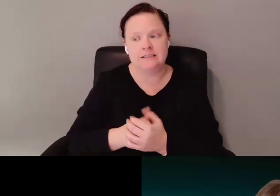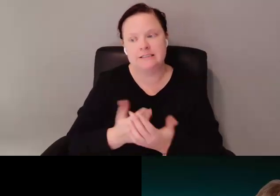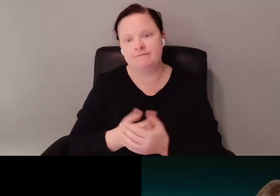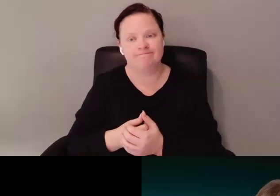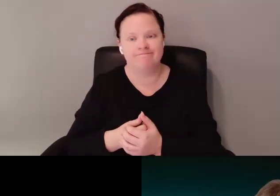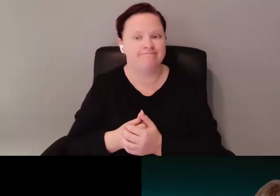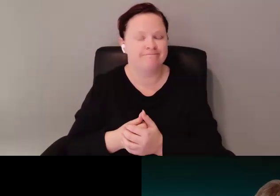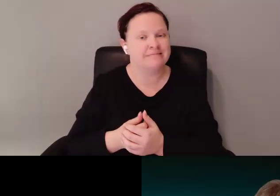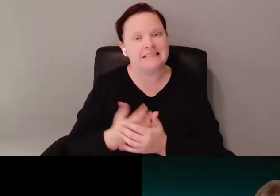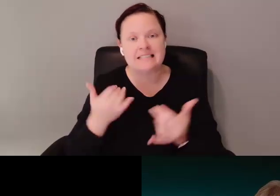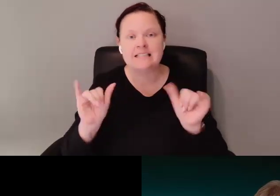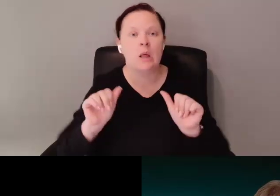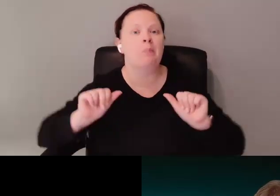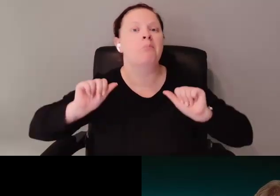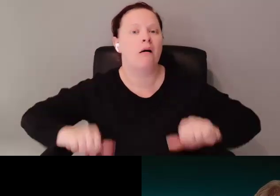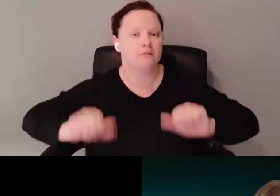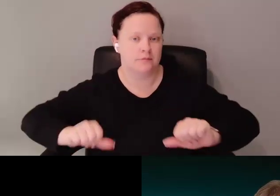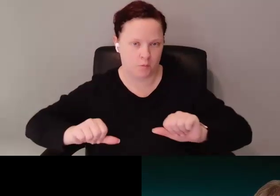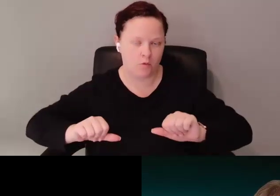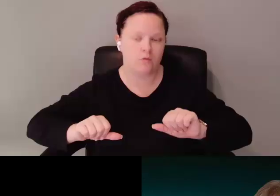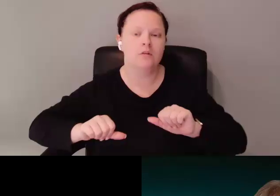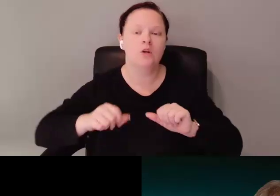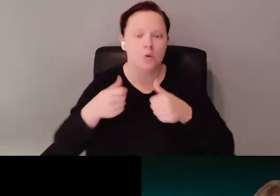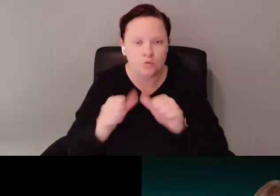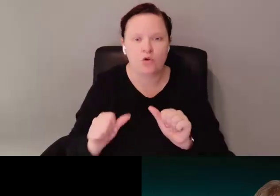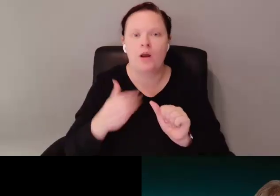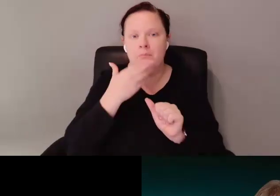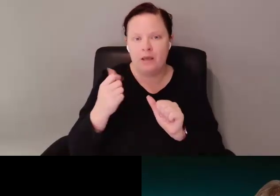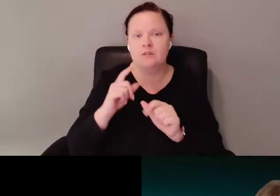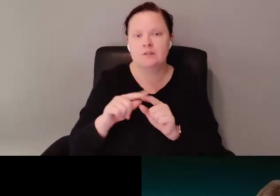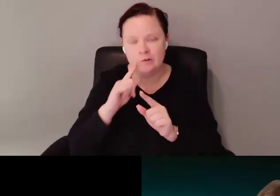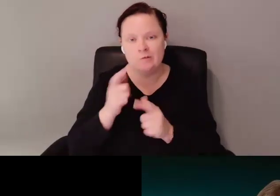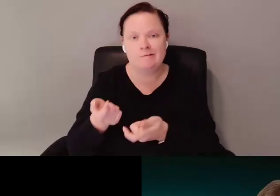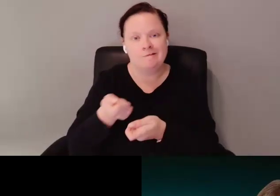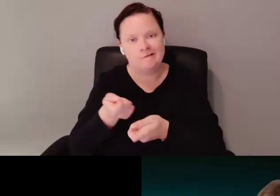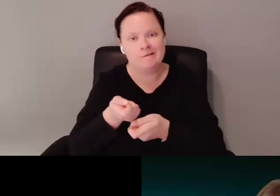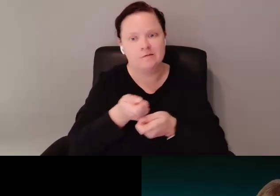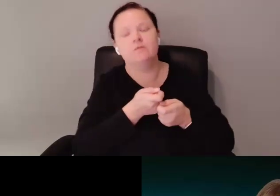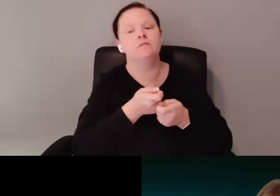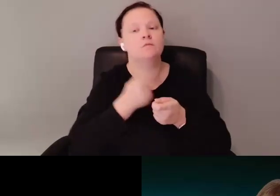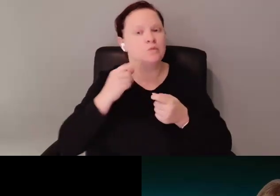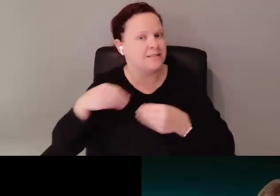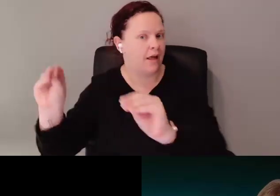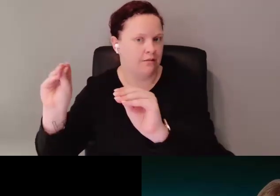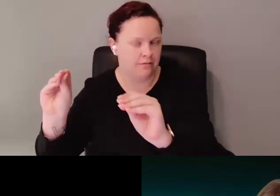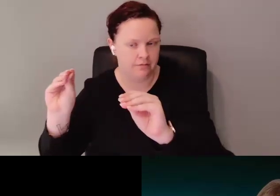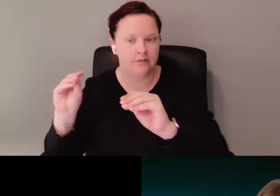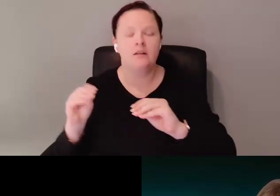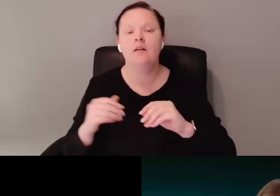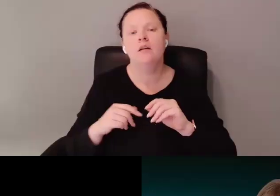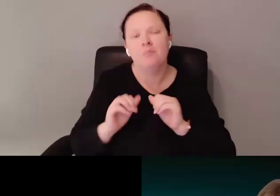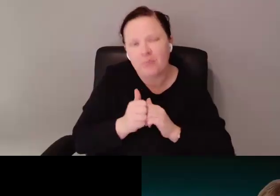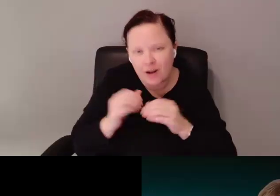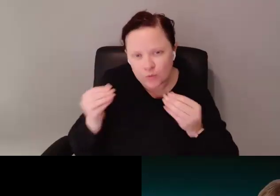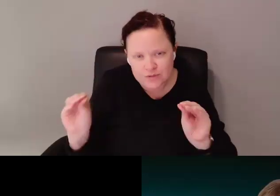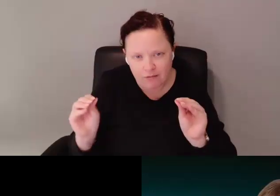it's not a sure thing. So you want to do everything in your power to close a deal, but that starts with asking questions